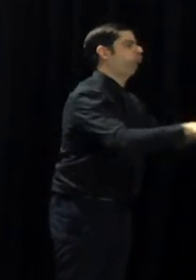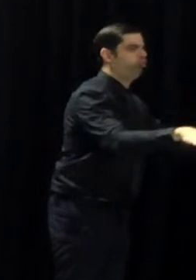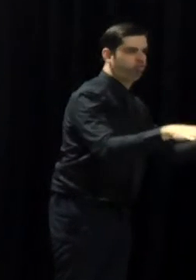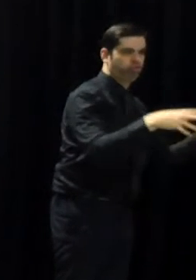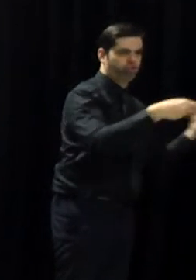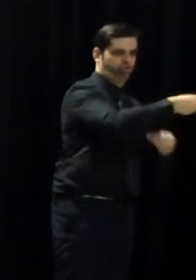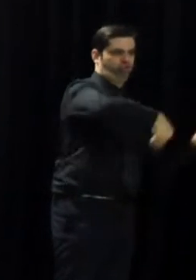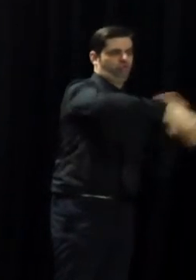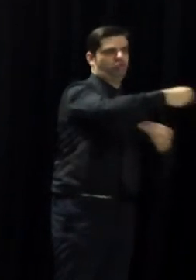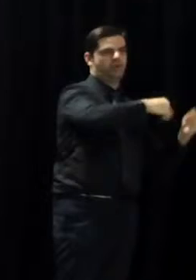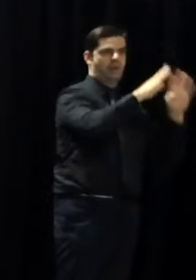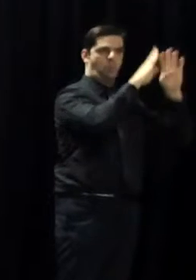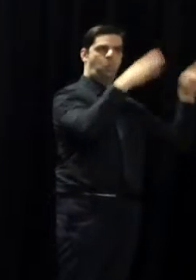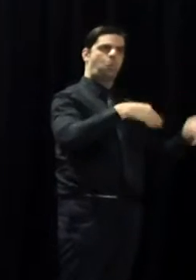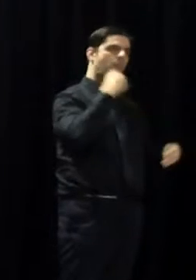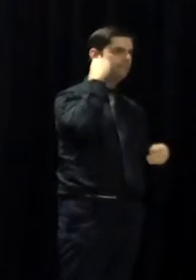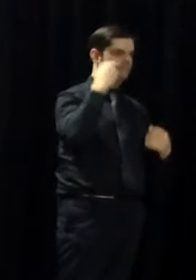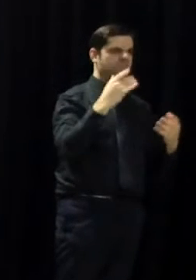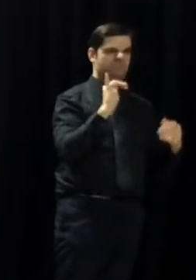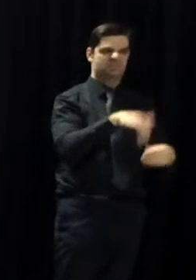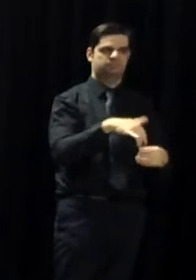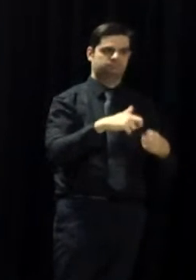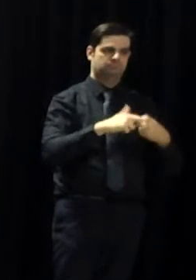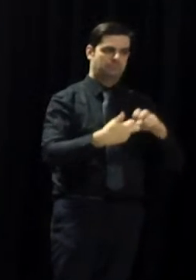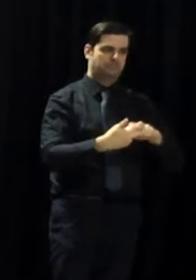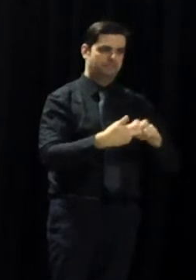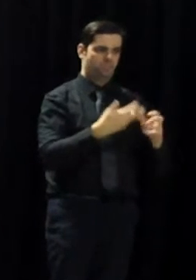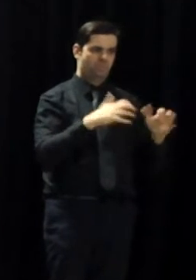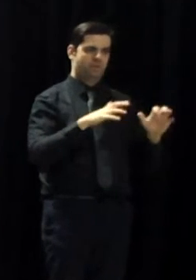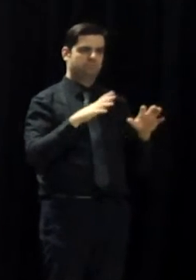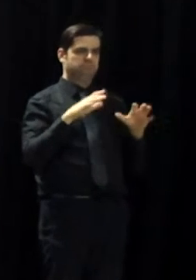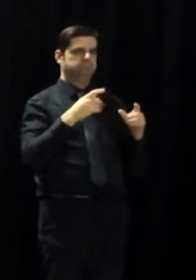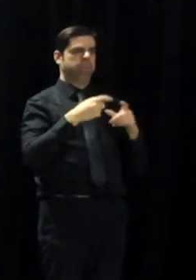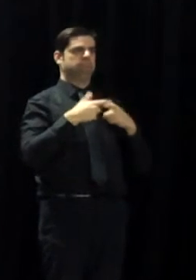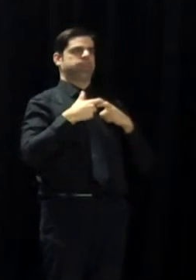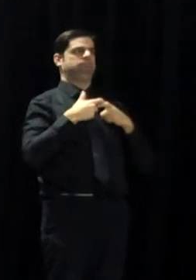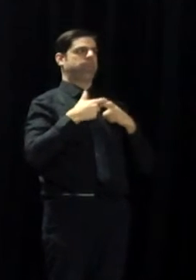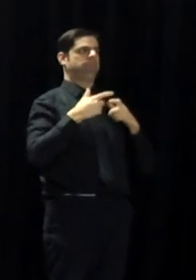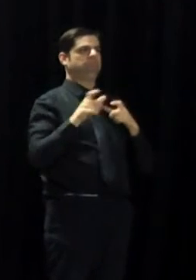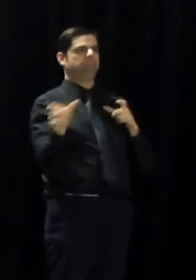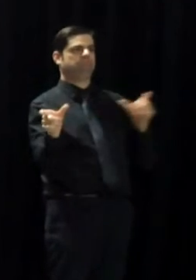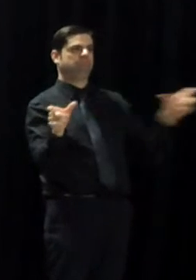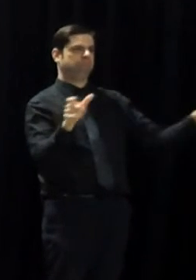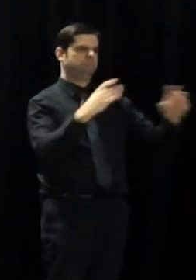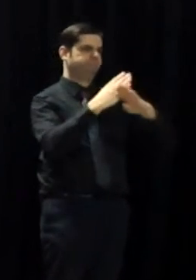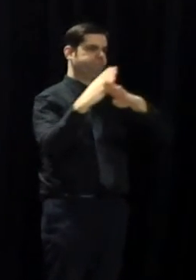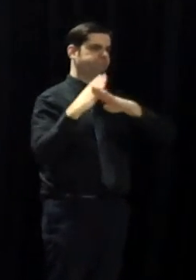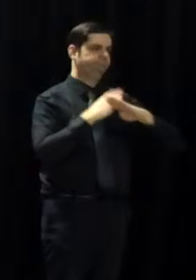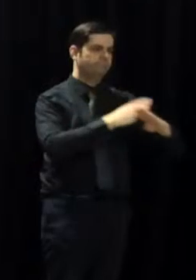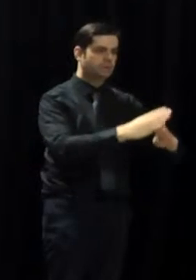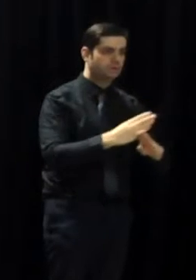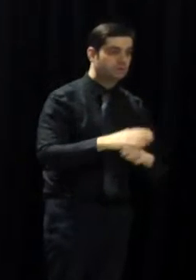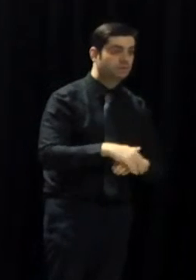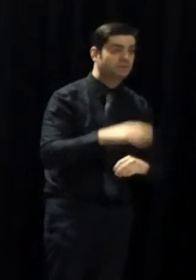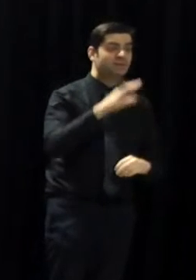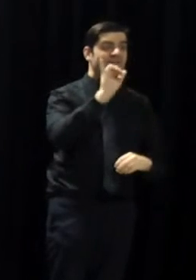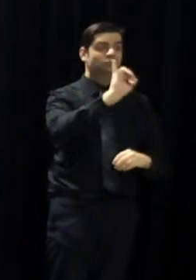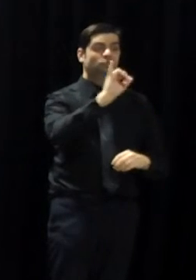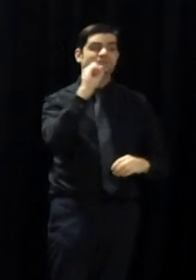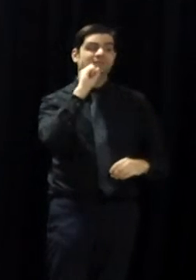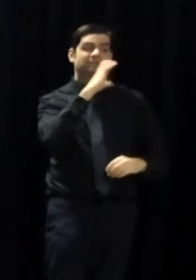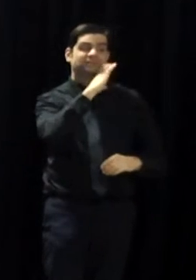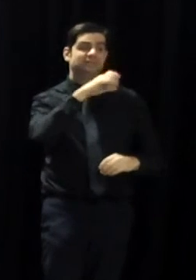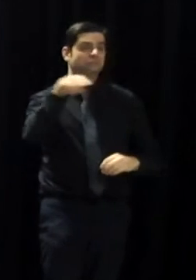And certainly really happy we found this cluster, and hopefully we'll get everybody healthy and keep